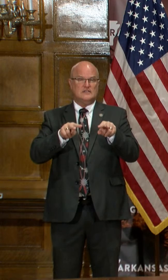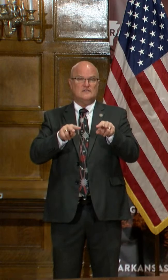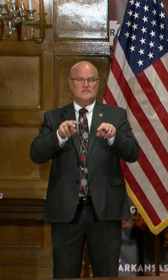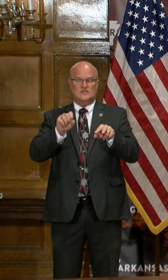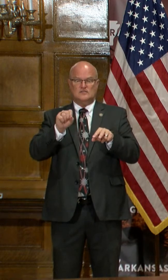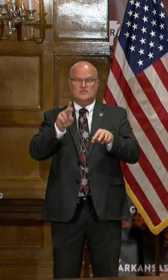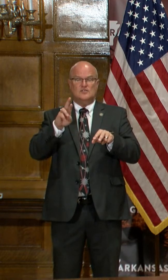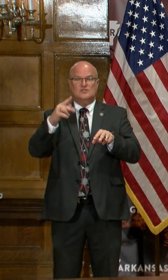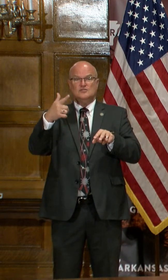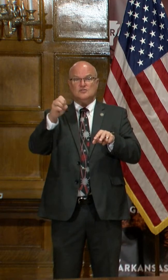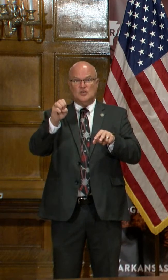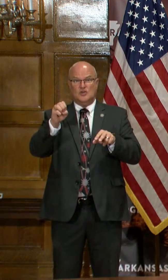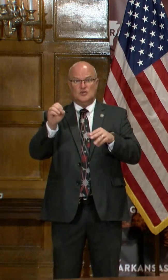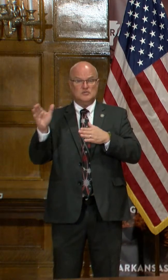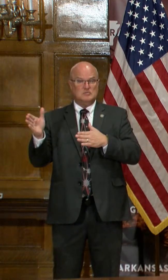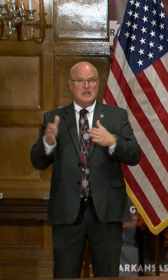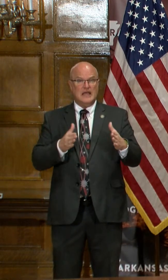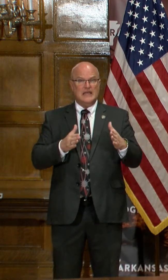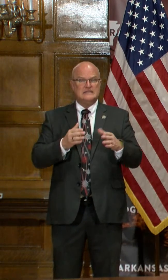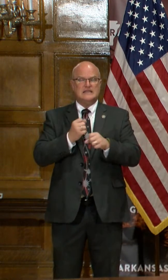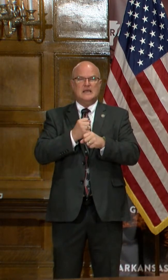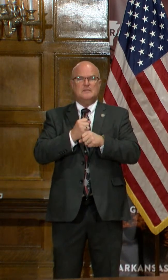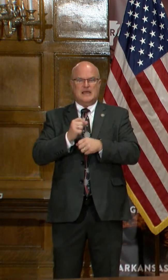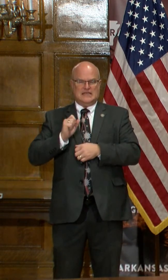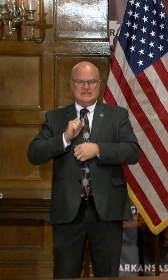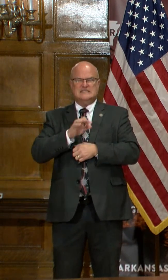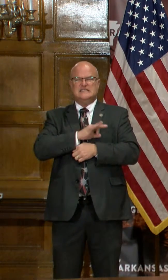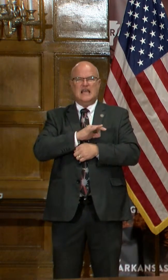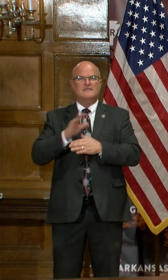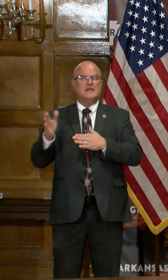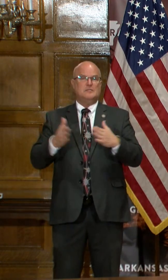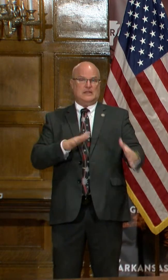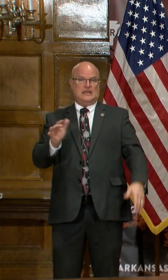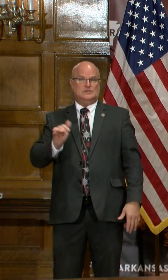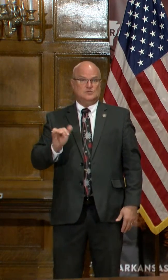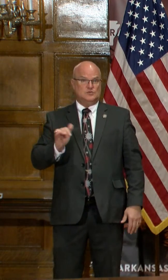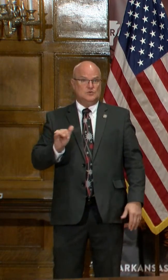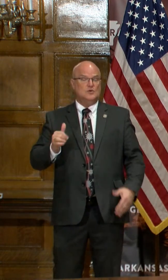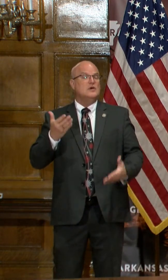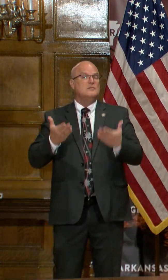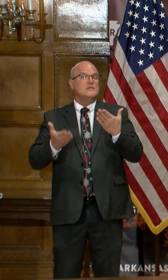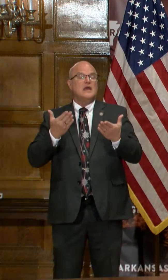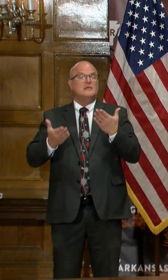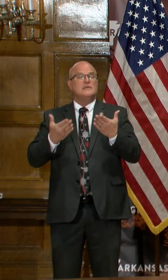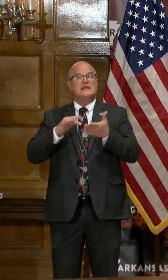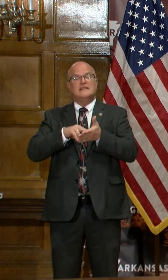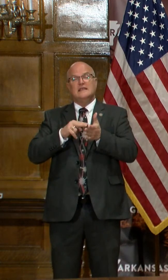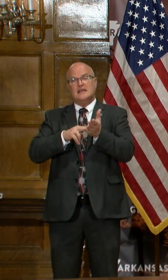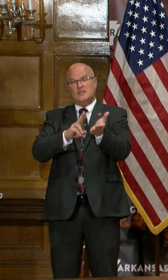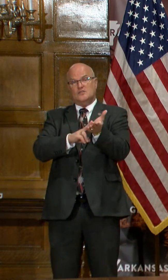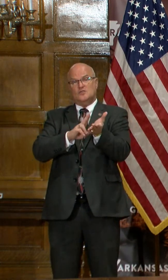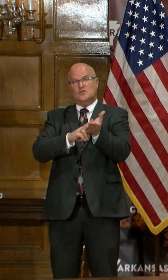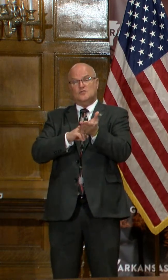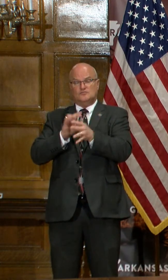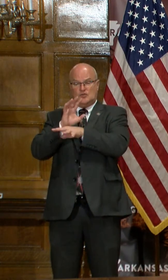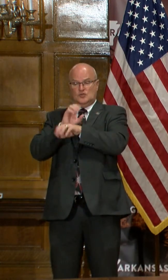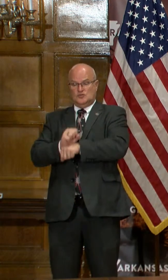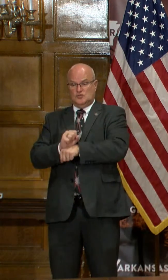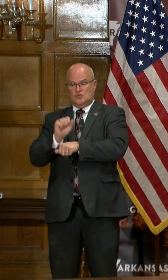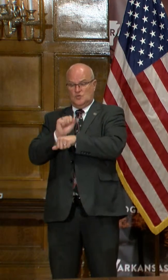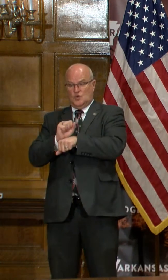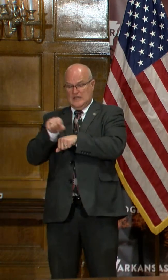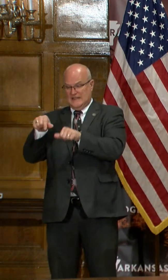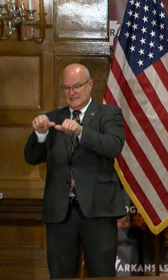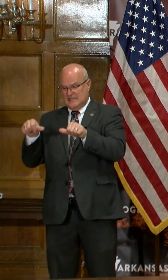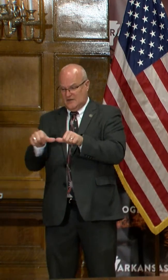plans and their expansion plans, that they're making a staffing plan for that as well. And it may well mean that a nurse who's used to working in this area